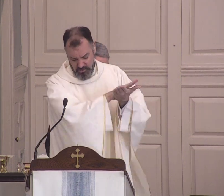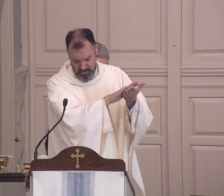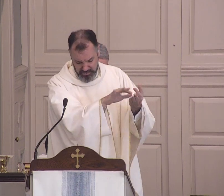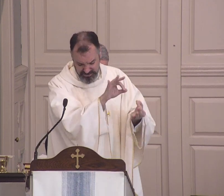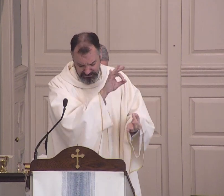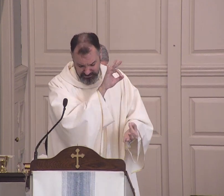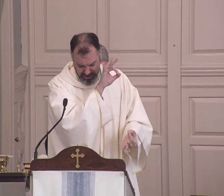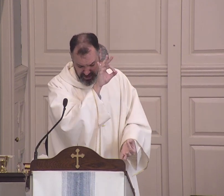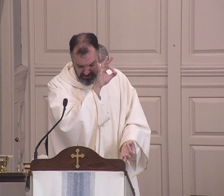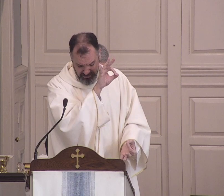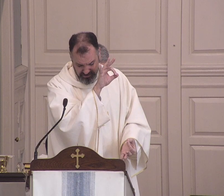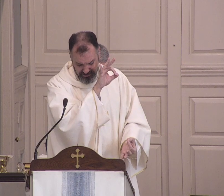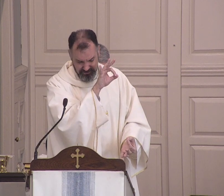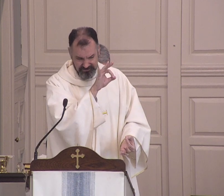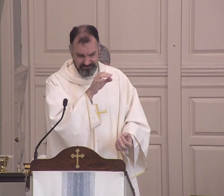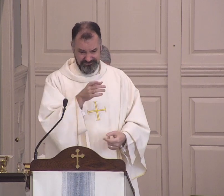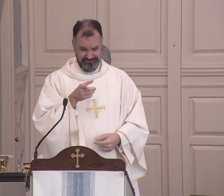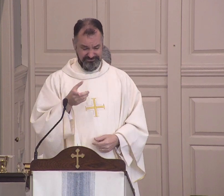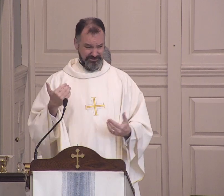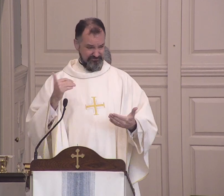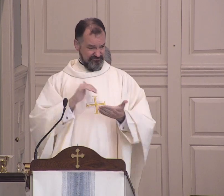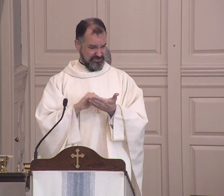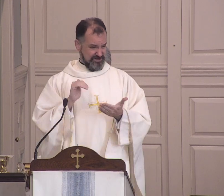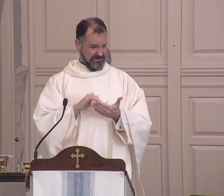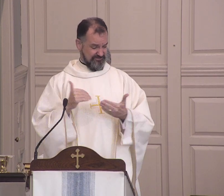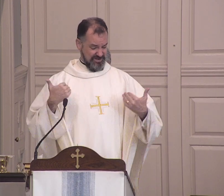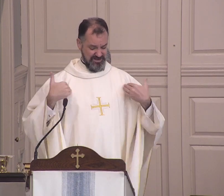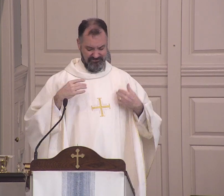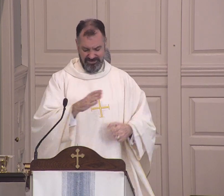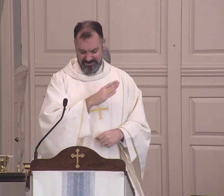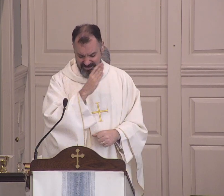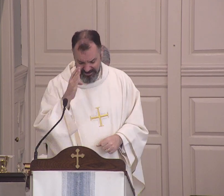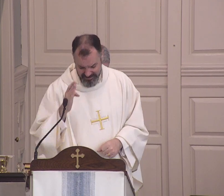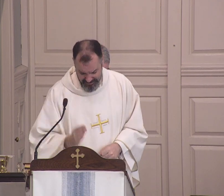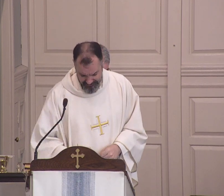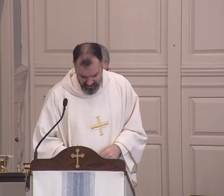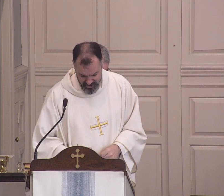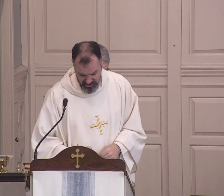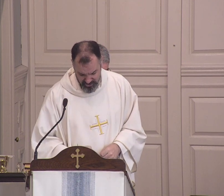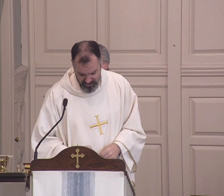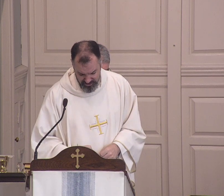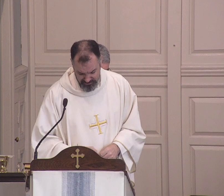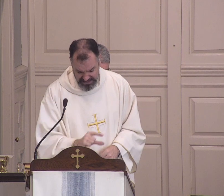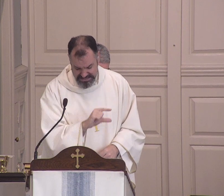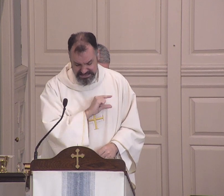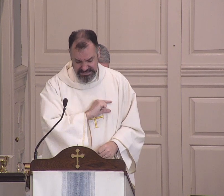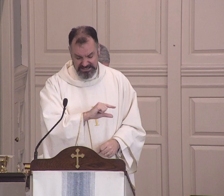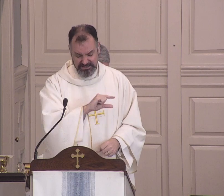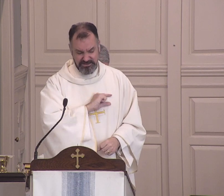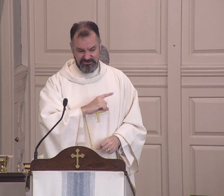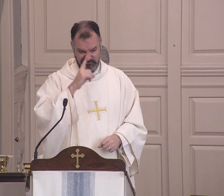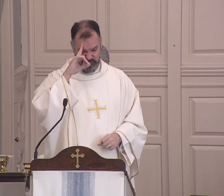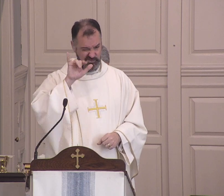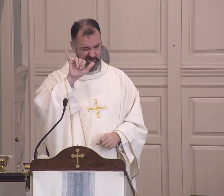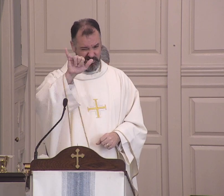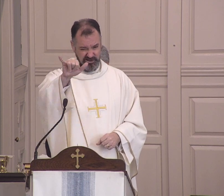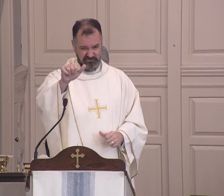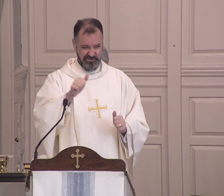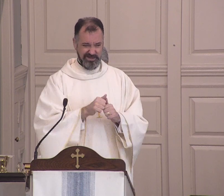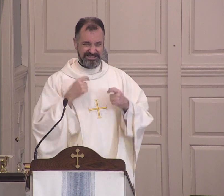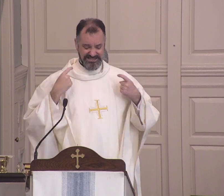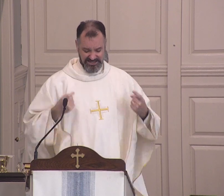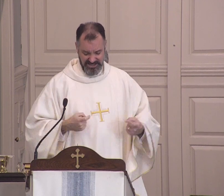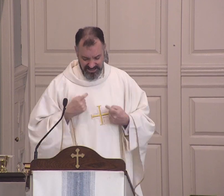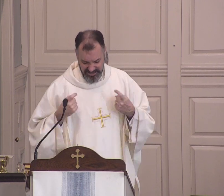But whoever blasphemes against the Holy Spirit will never have forgiveness, but